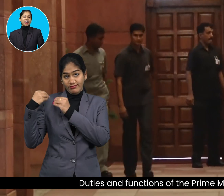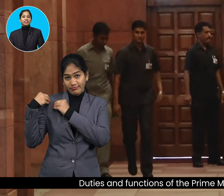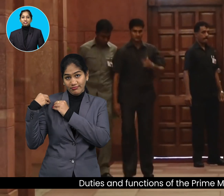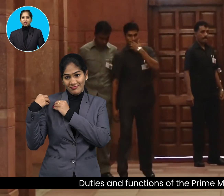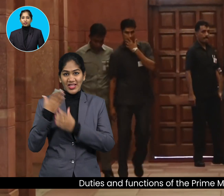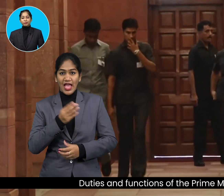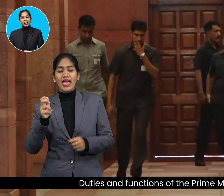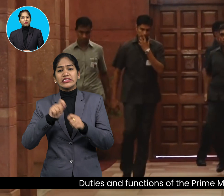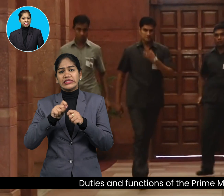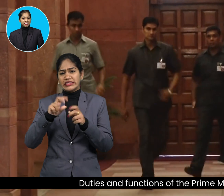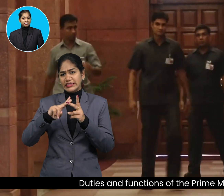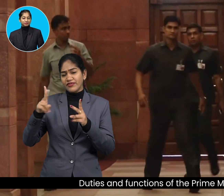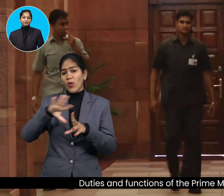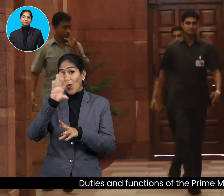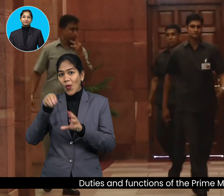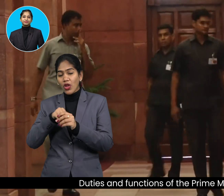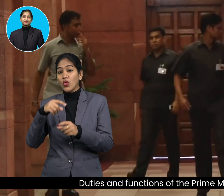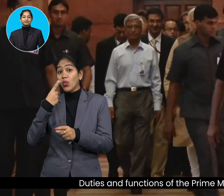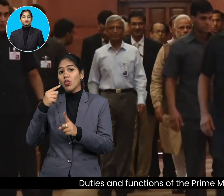Duties and functions of the Prime Minister.